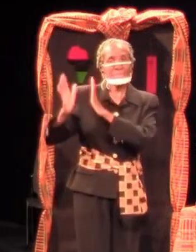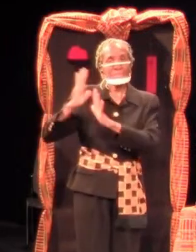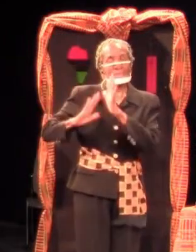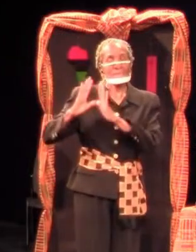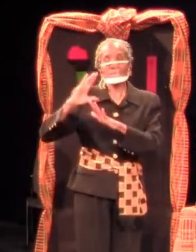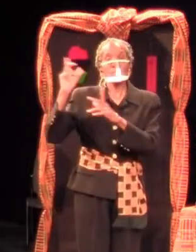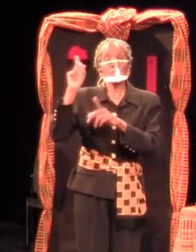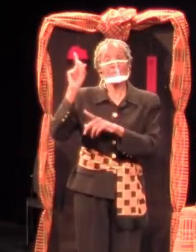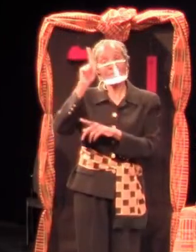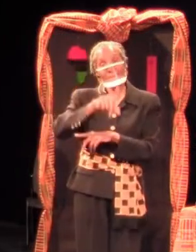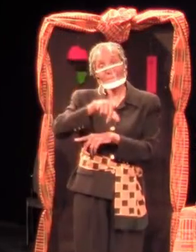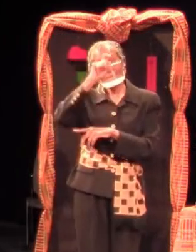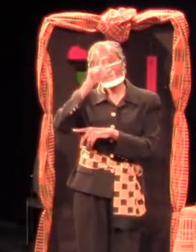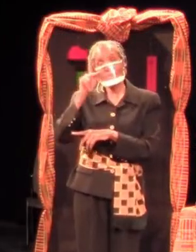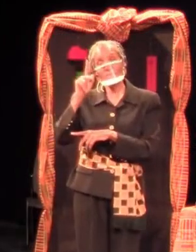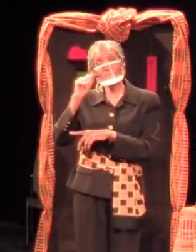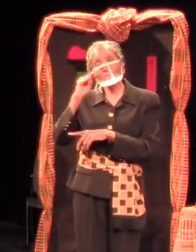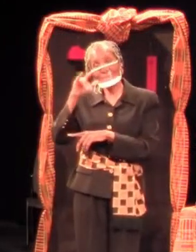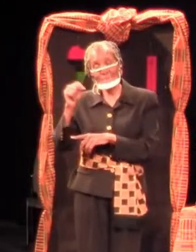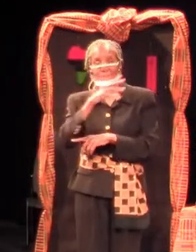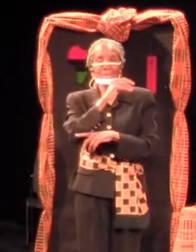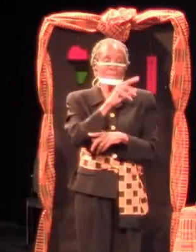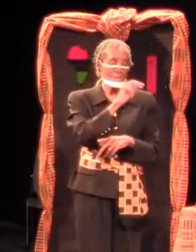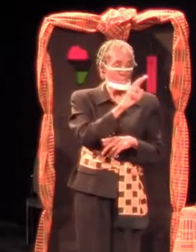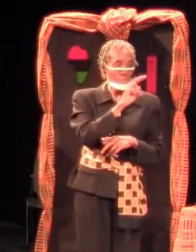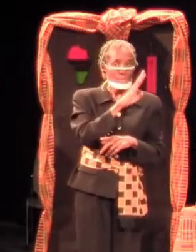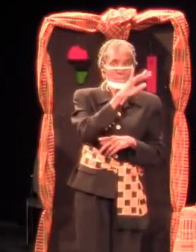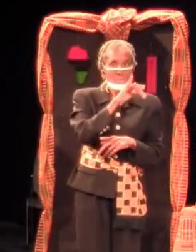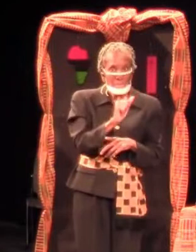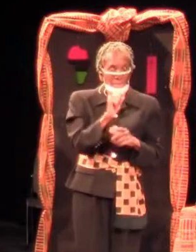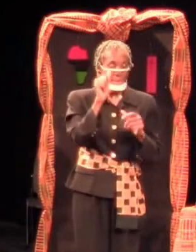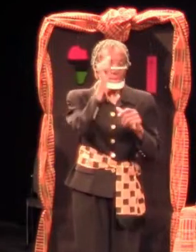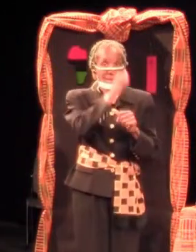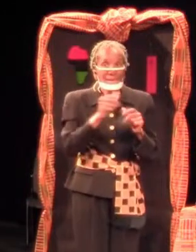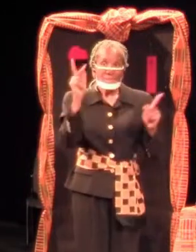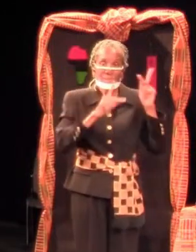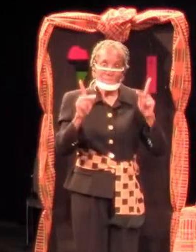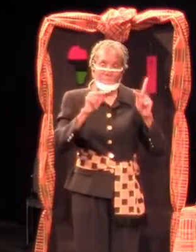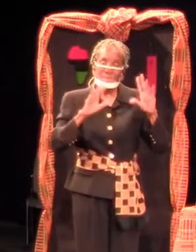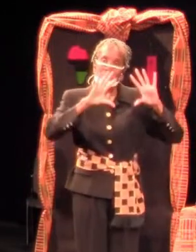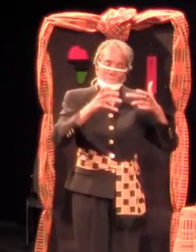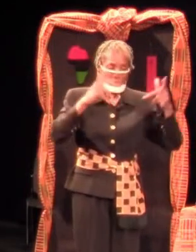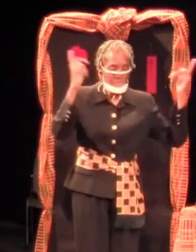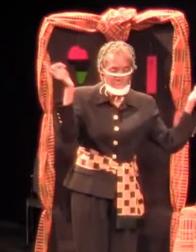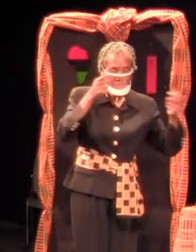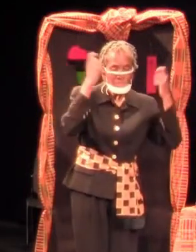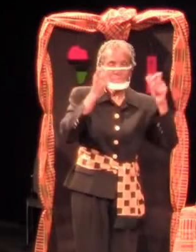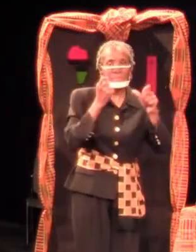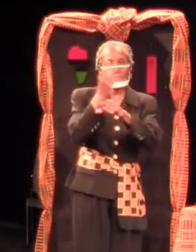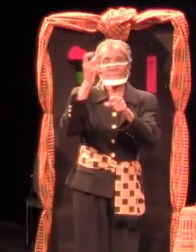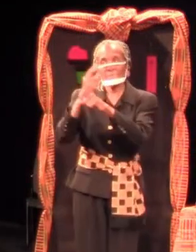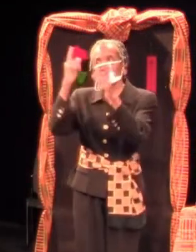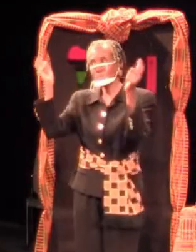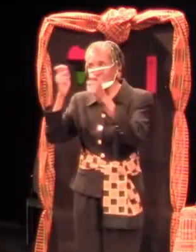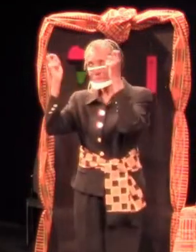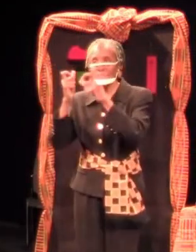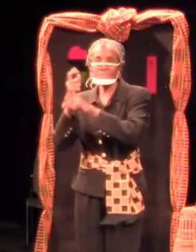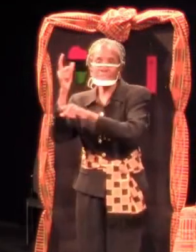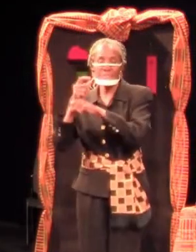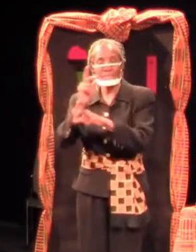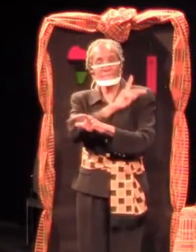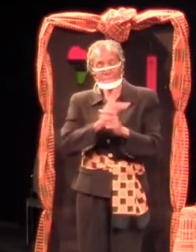Kemet and Nubia. Celebrated amongst African civilizations, empires, kingdoms,